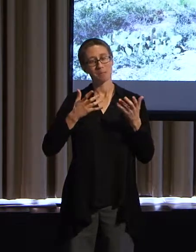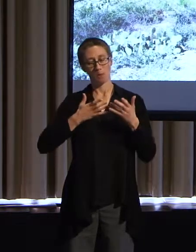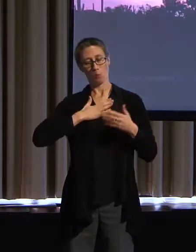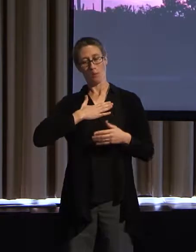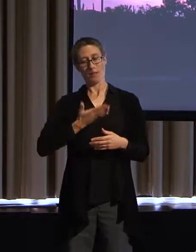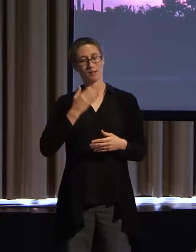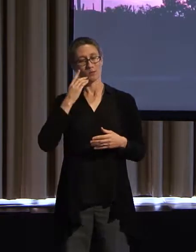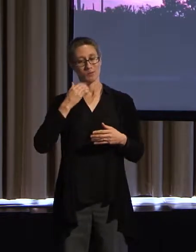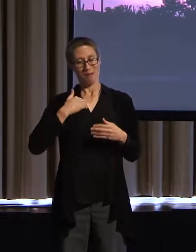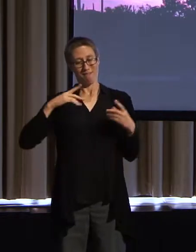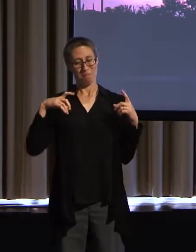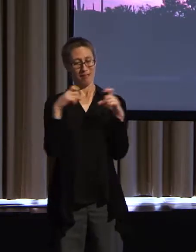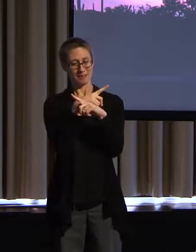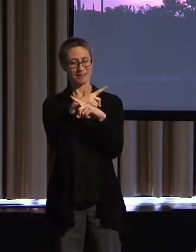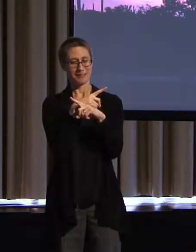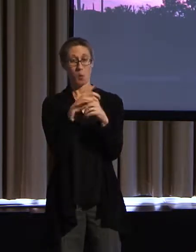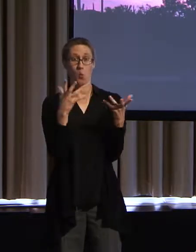3.